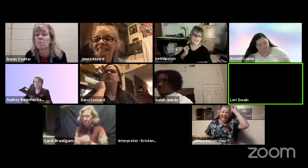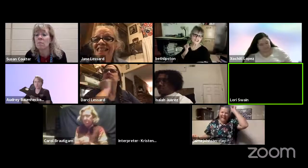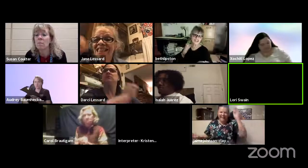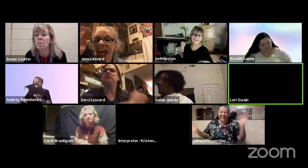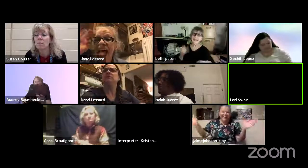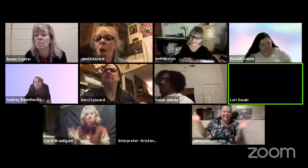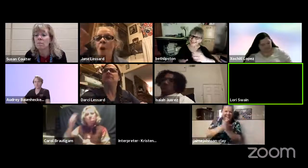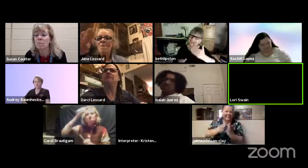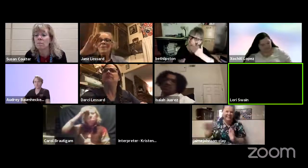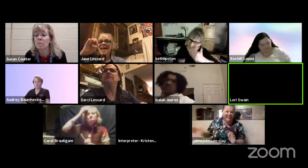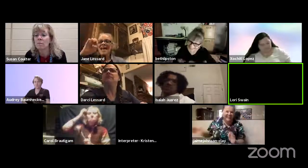Can